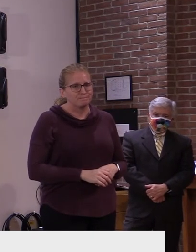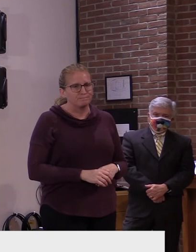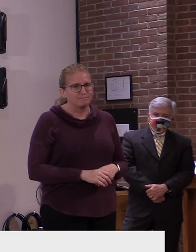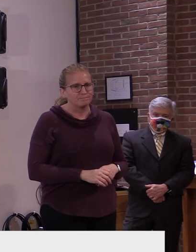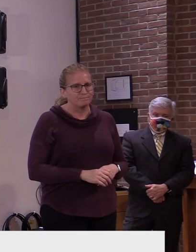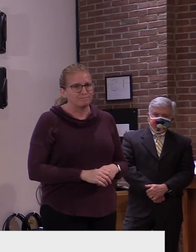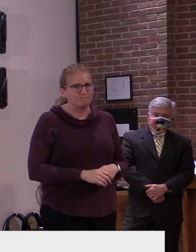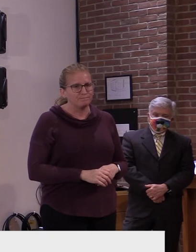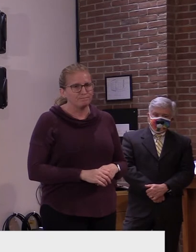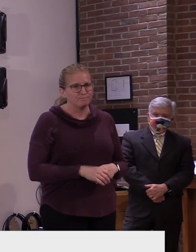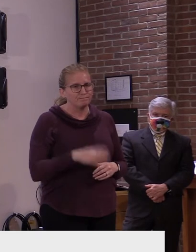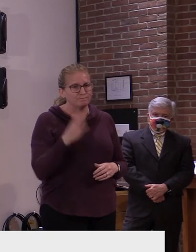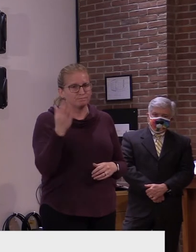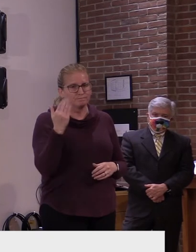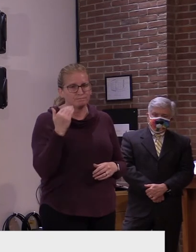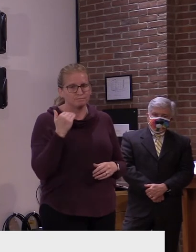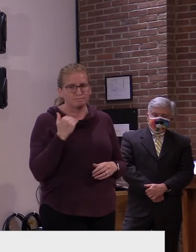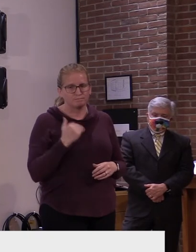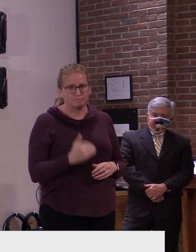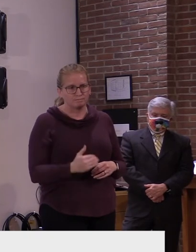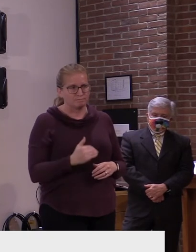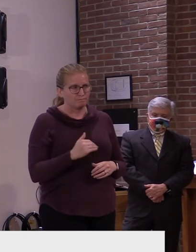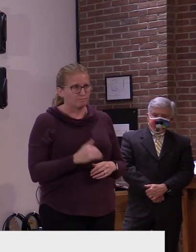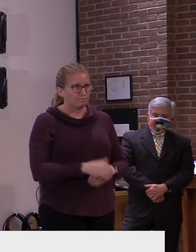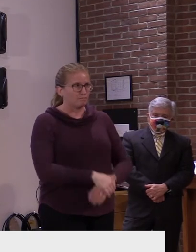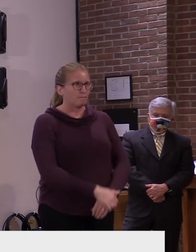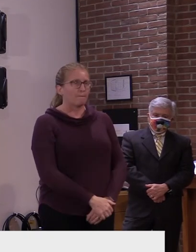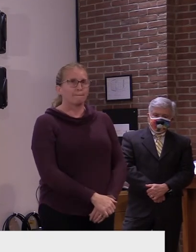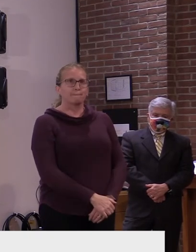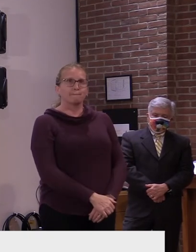all right we'll go to joe at the barton chronicle